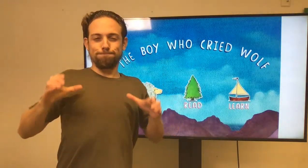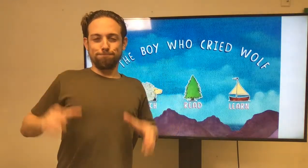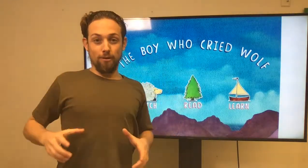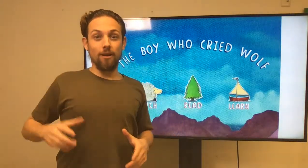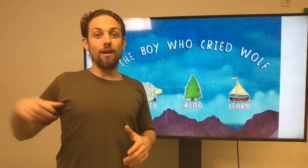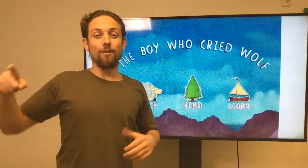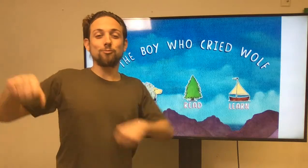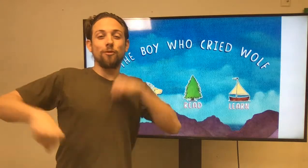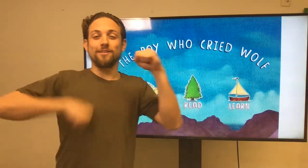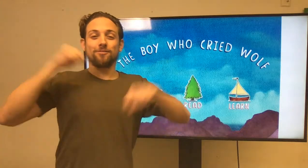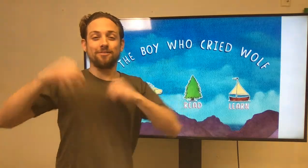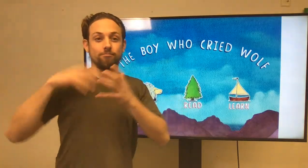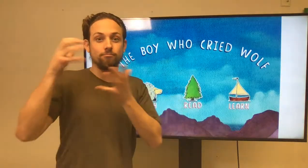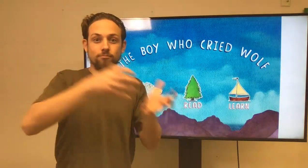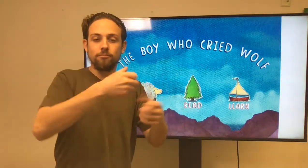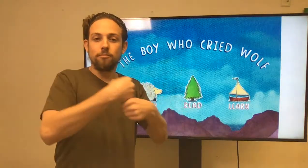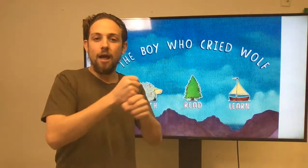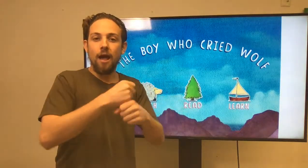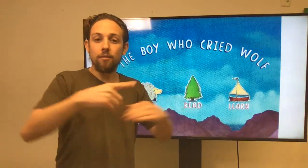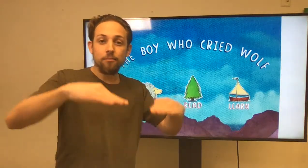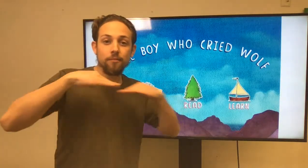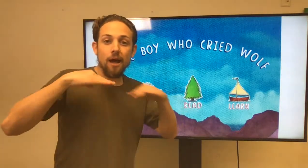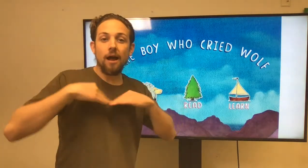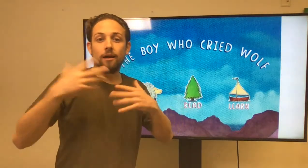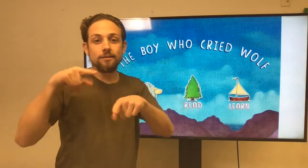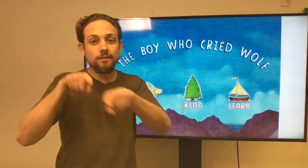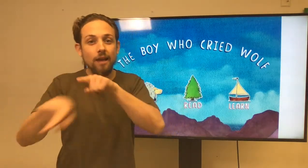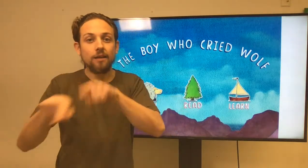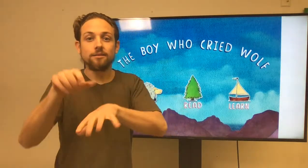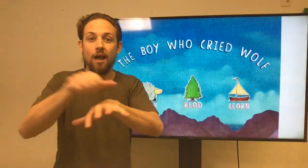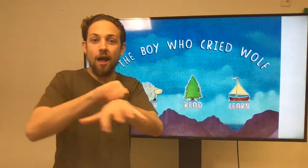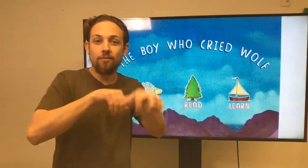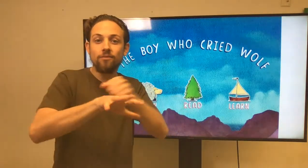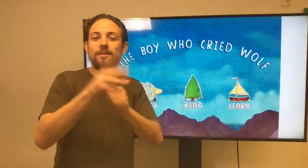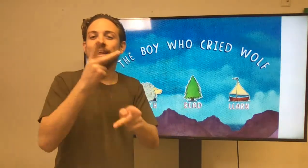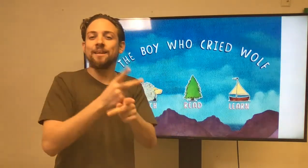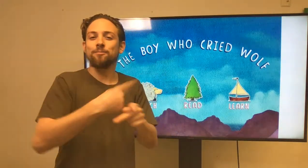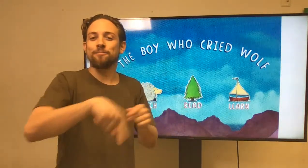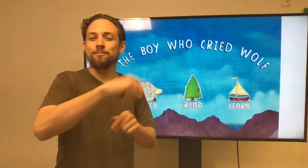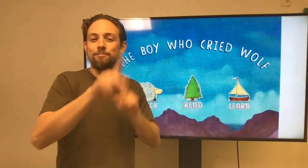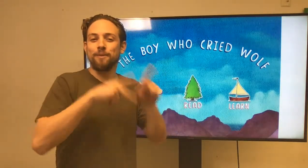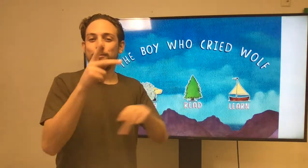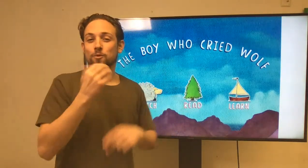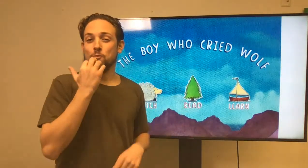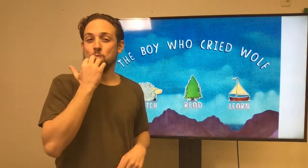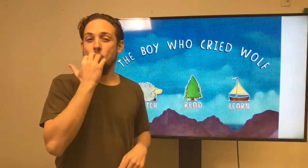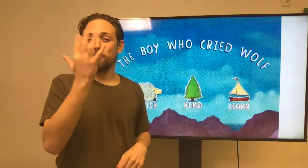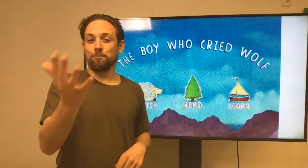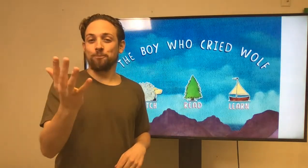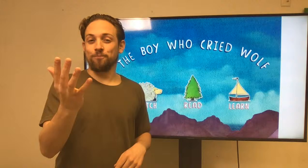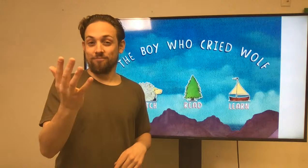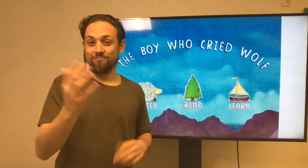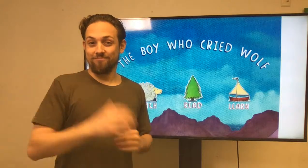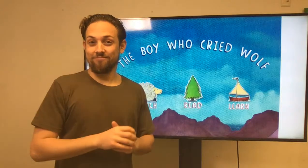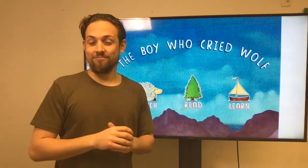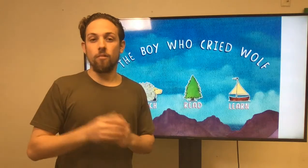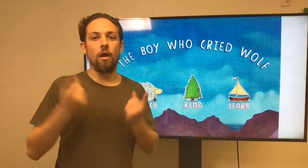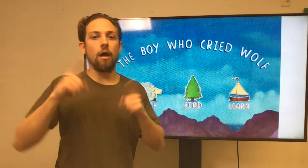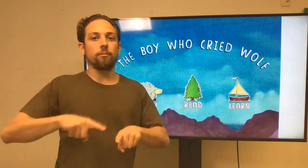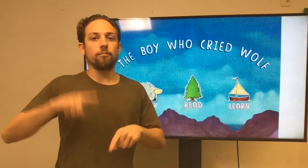wool. They had thick wool coats, and the townspeople would shear them in order to make gloves,